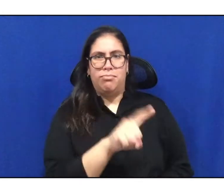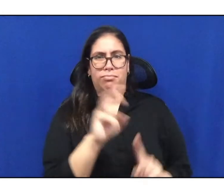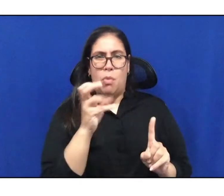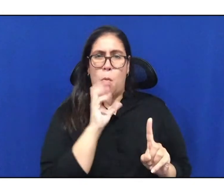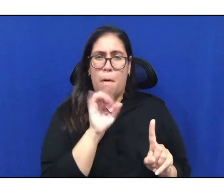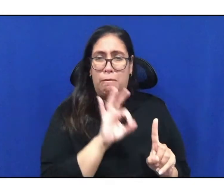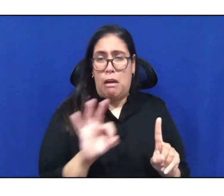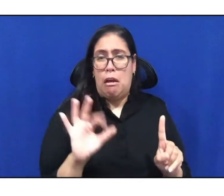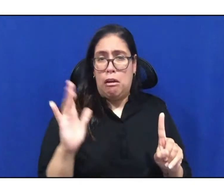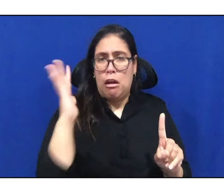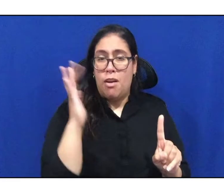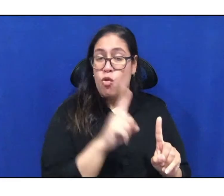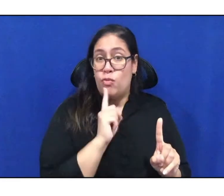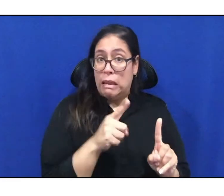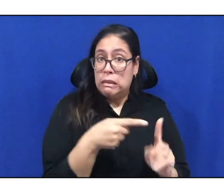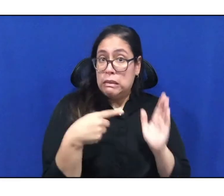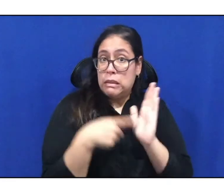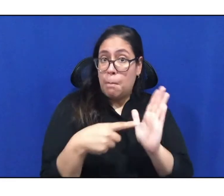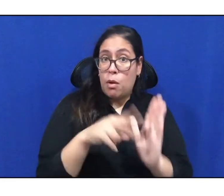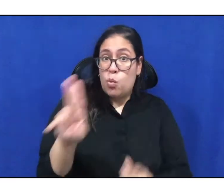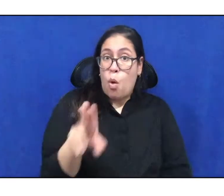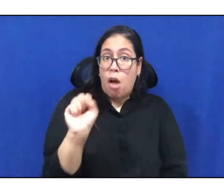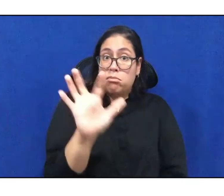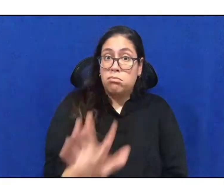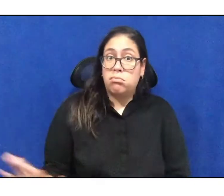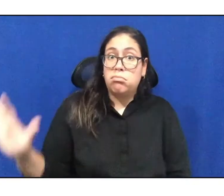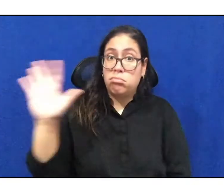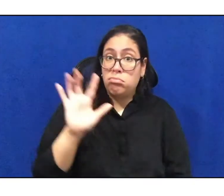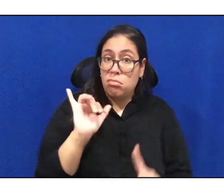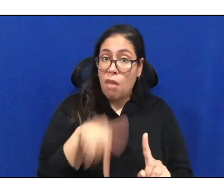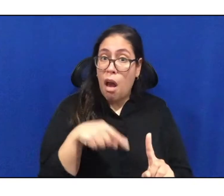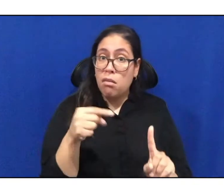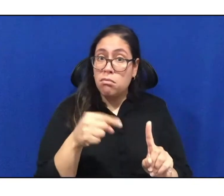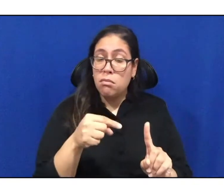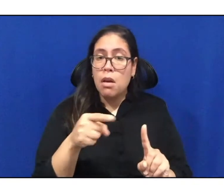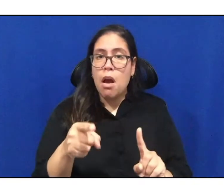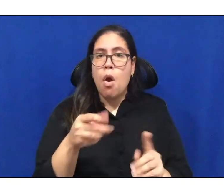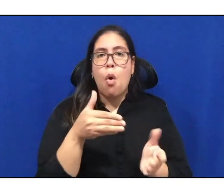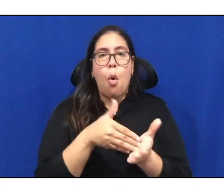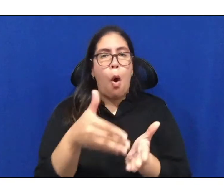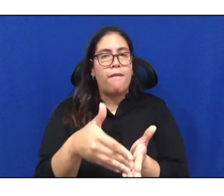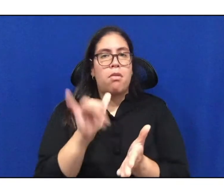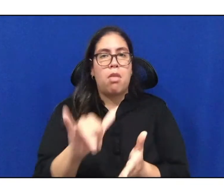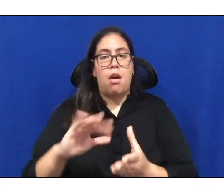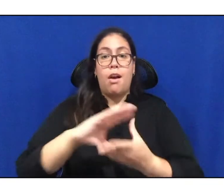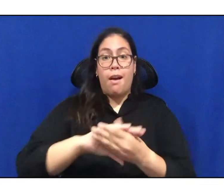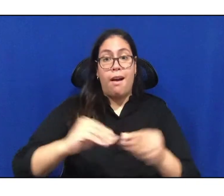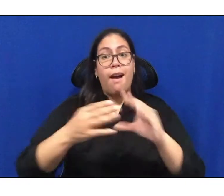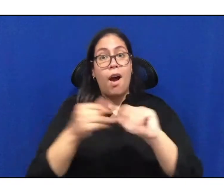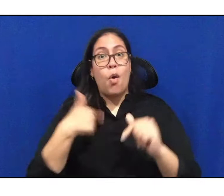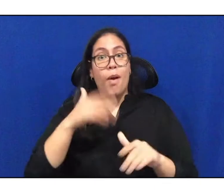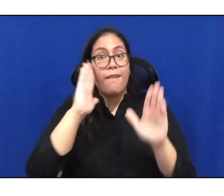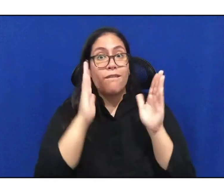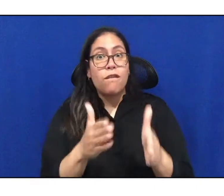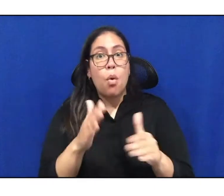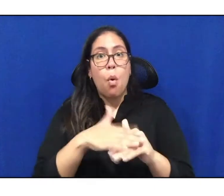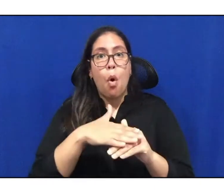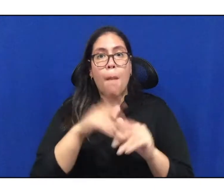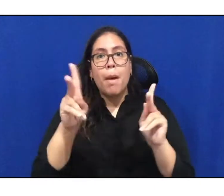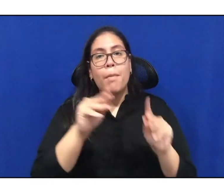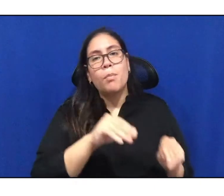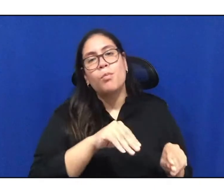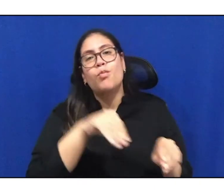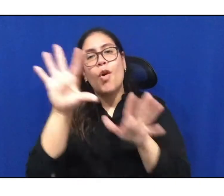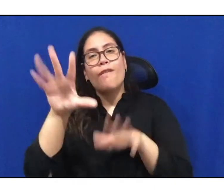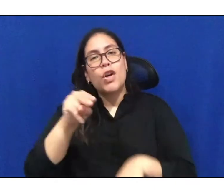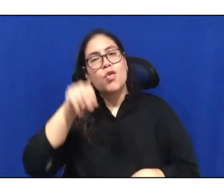the nation. And that was something that I think often gets cut from that narrative when we're focused on migration. We move to the